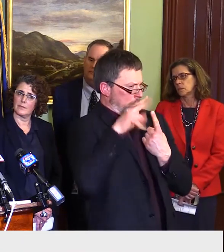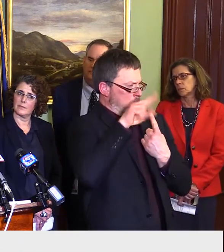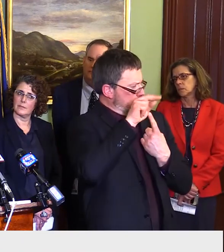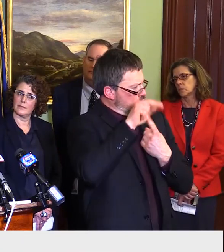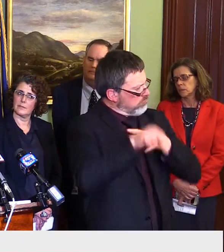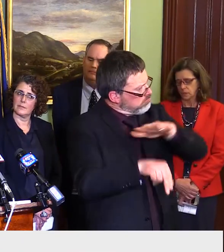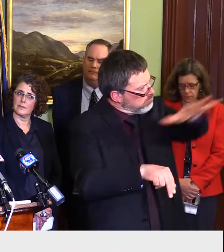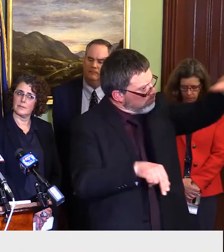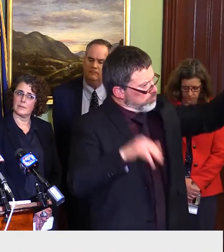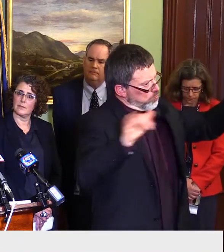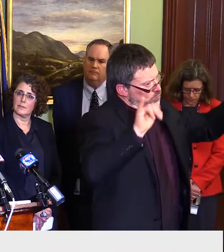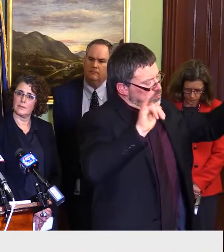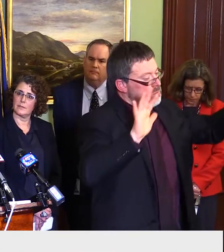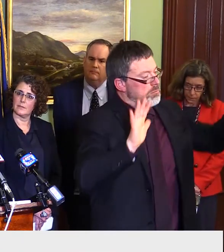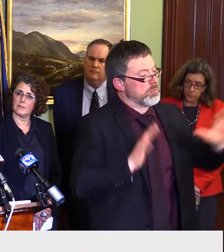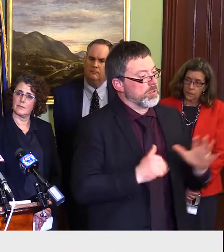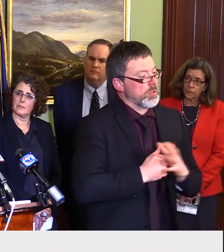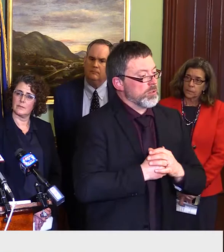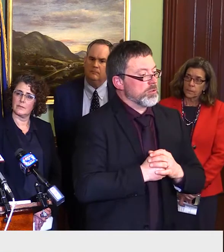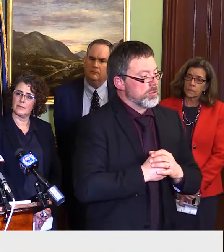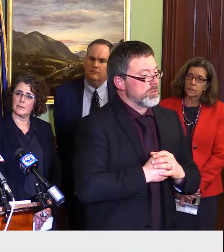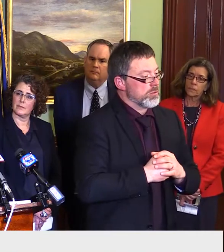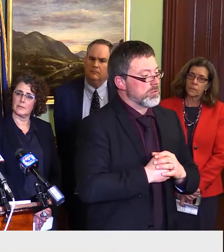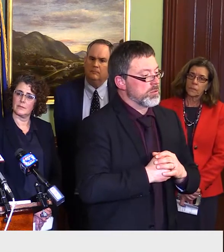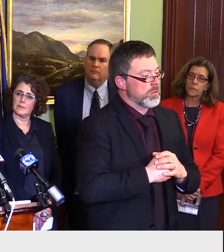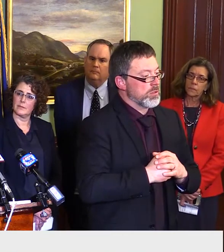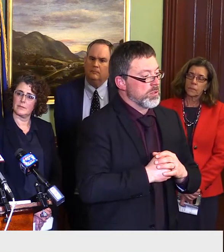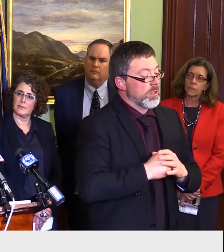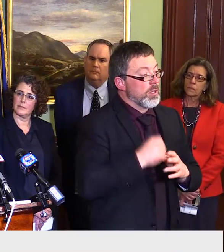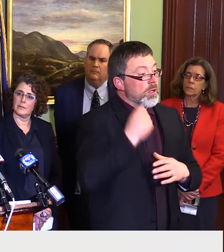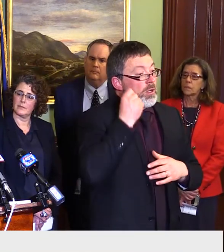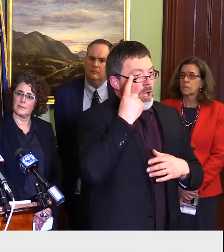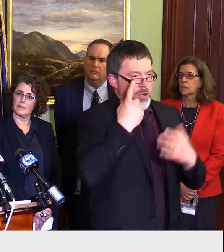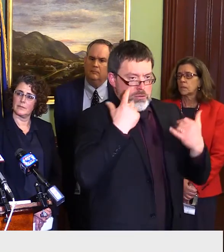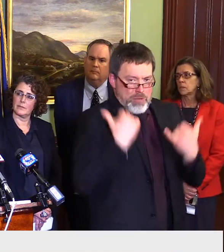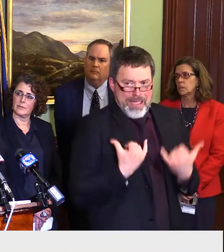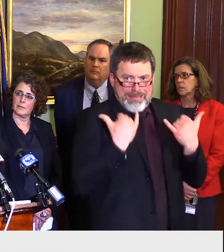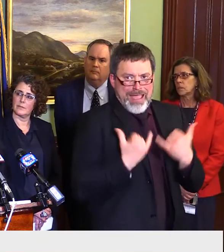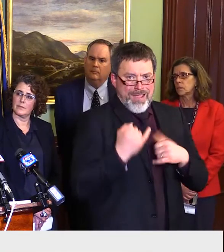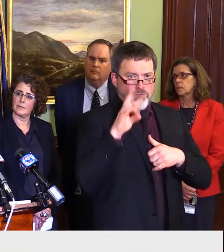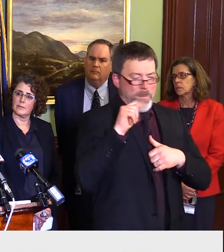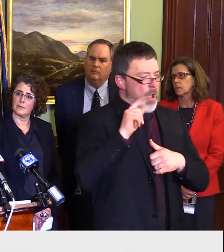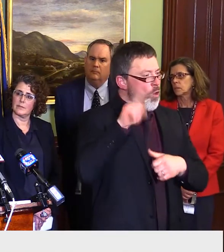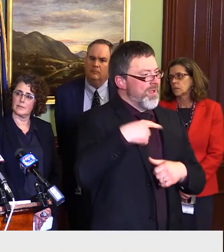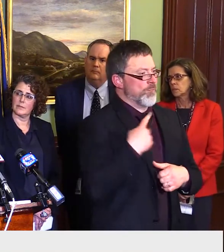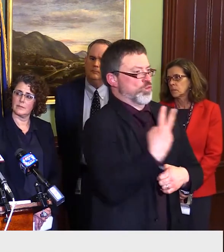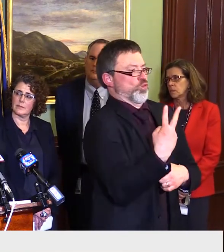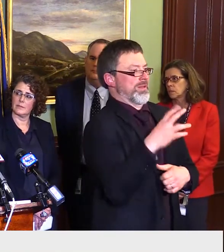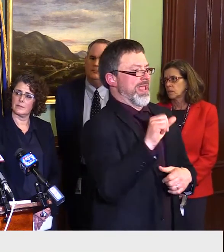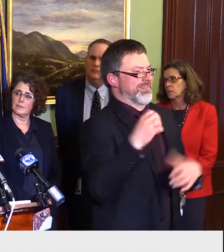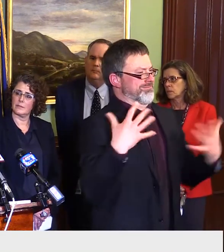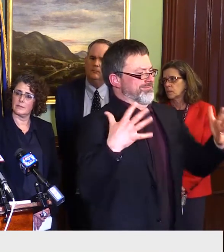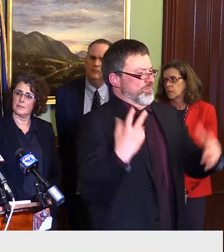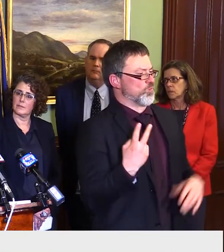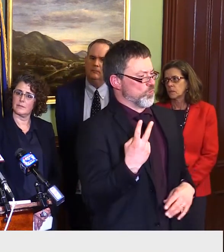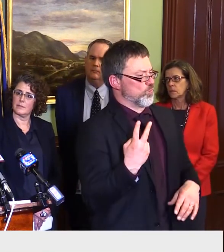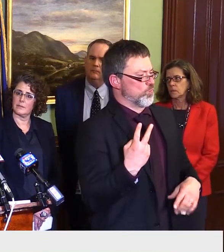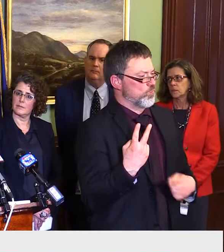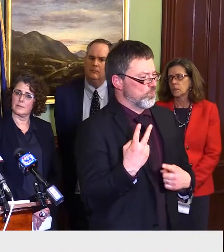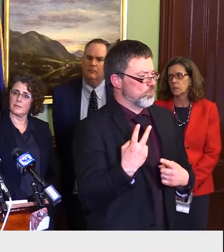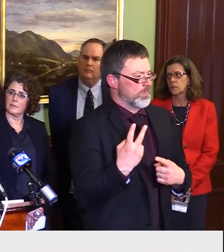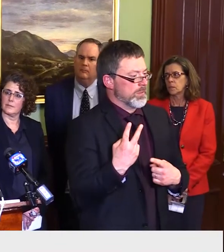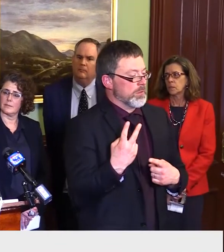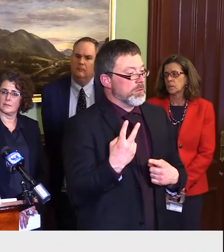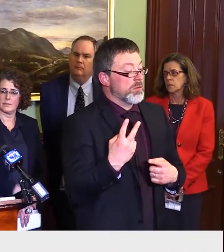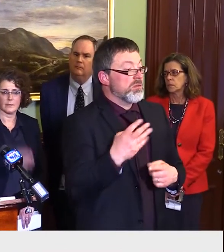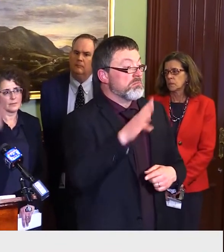the future. There's a UI component to this executive order. Can you talk about specifically what that will allow that